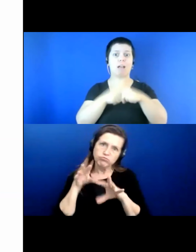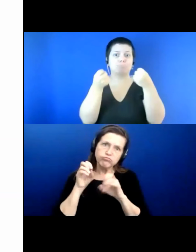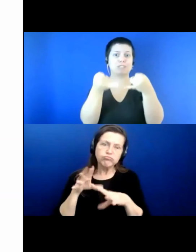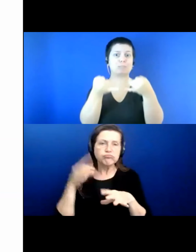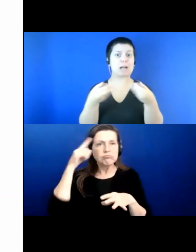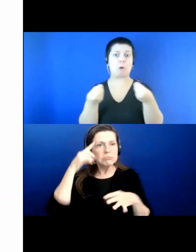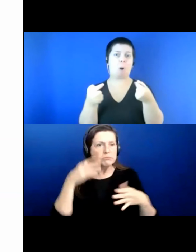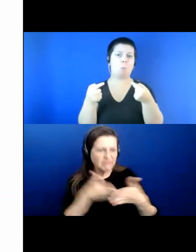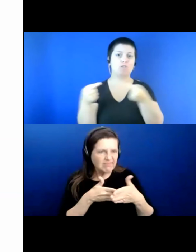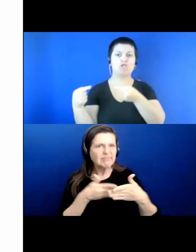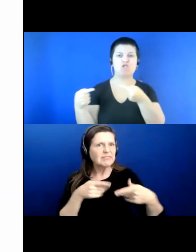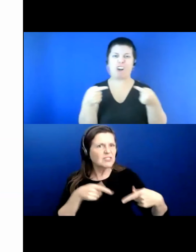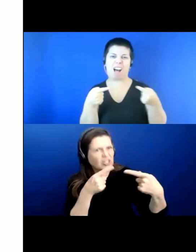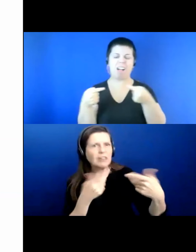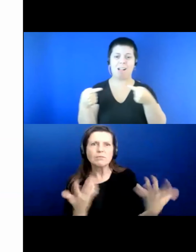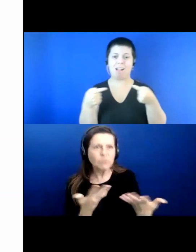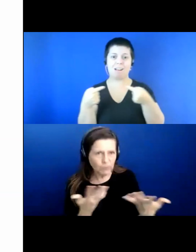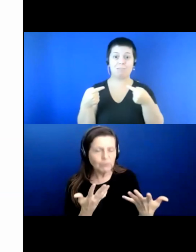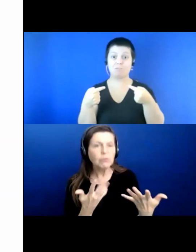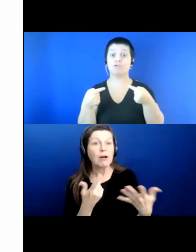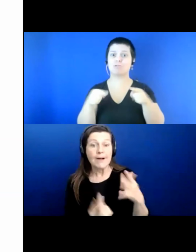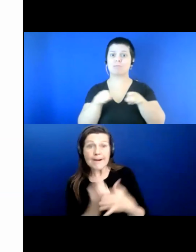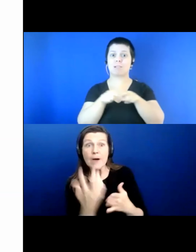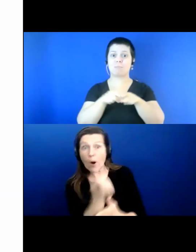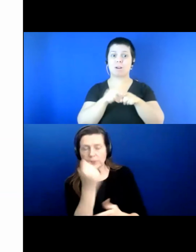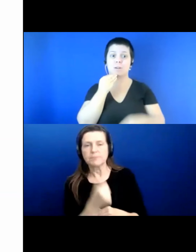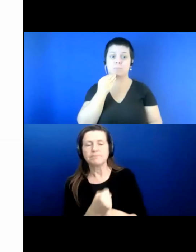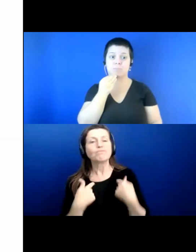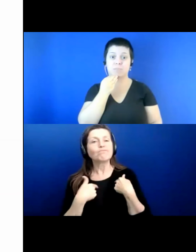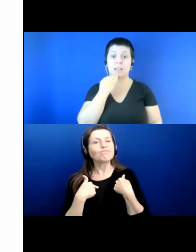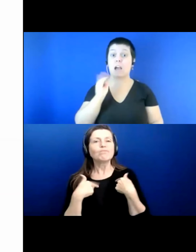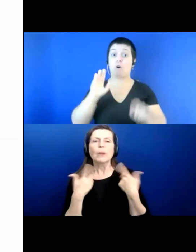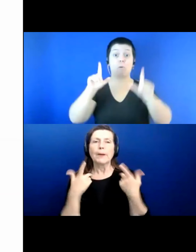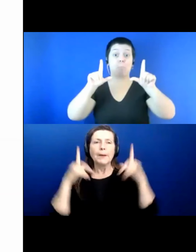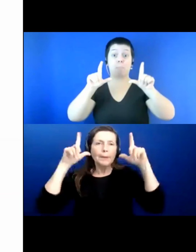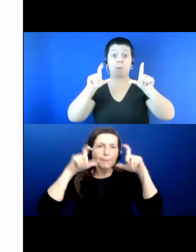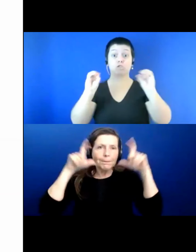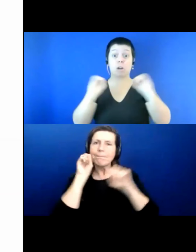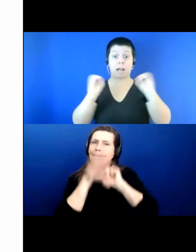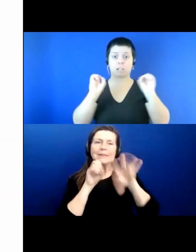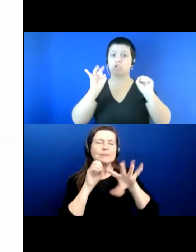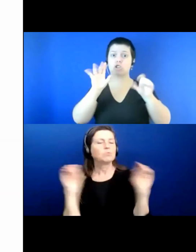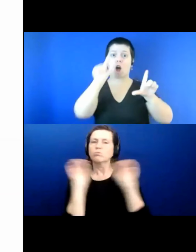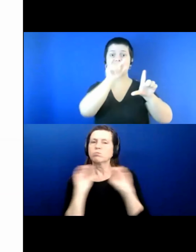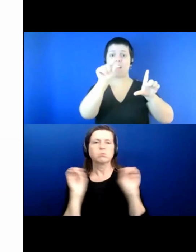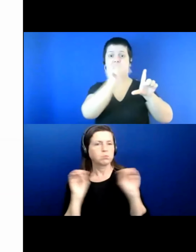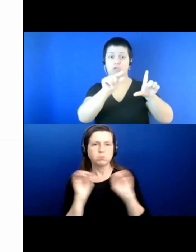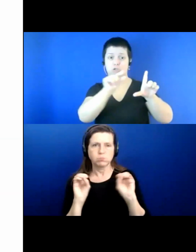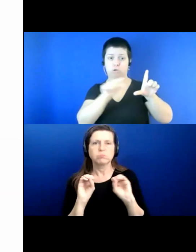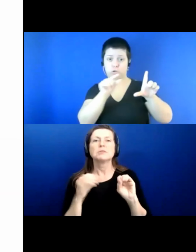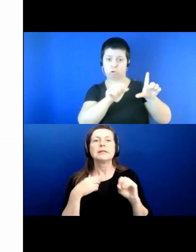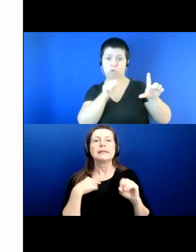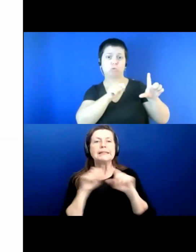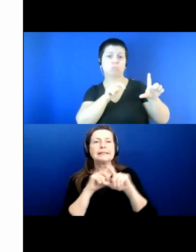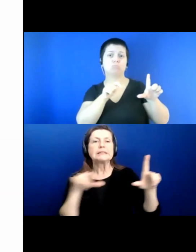This is a presentation. I will use no pictures, only text. The slides are there just to support my story.